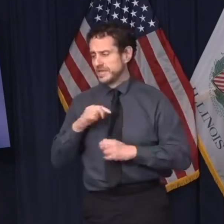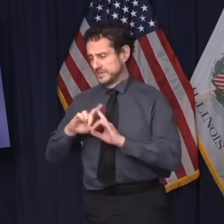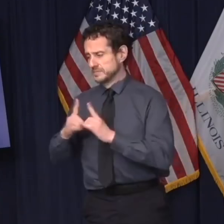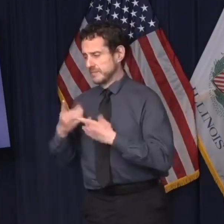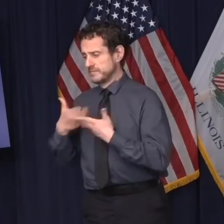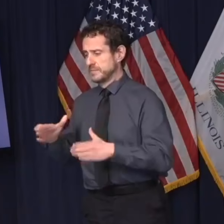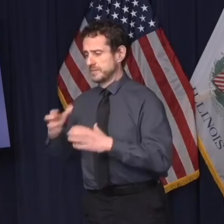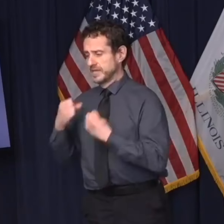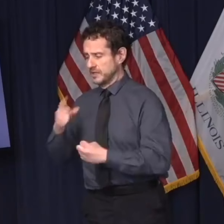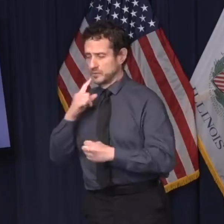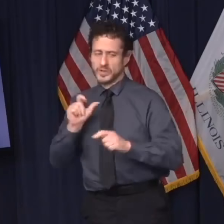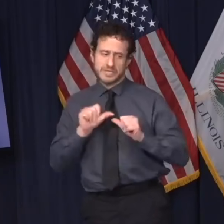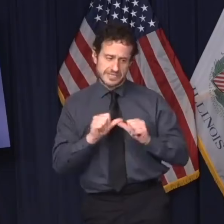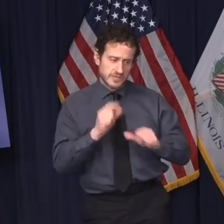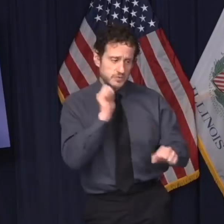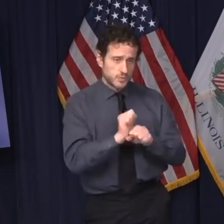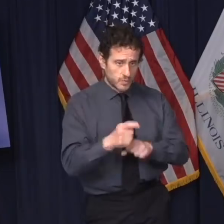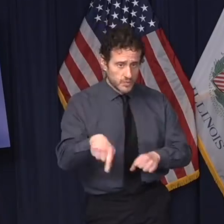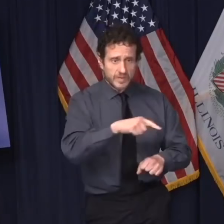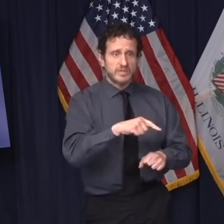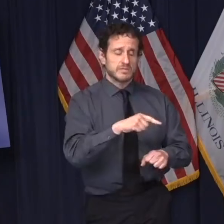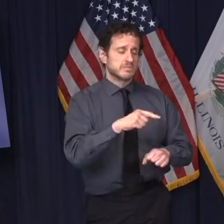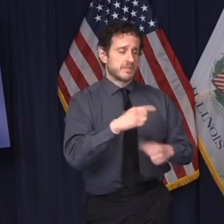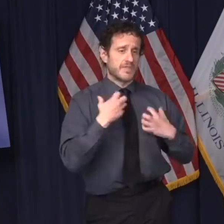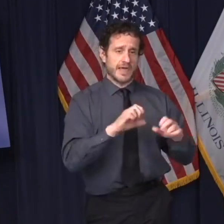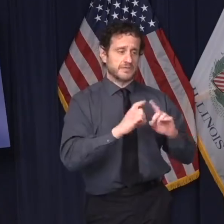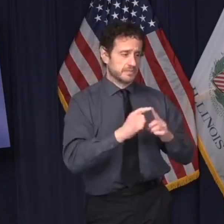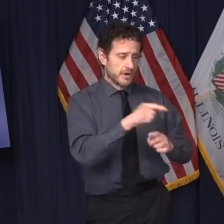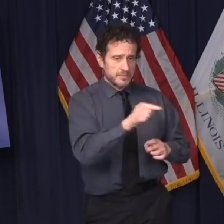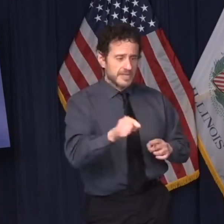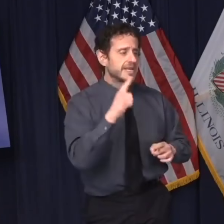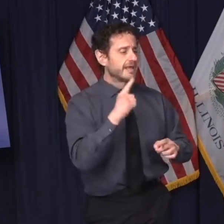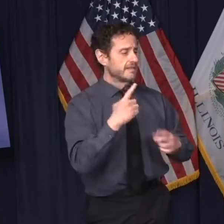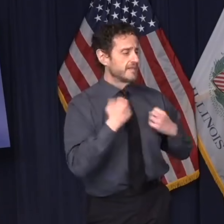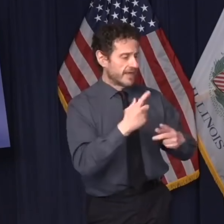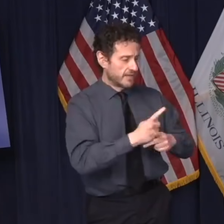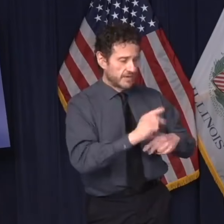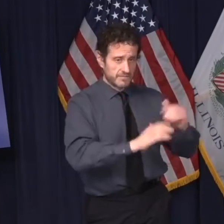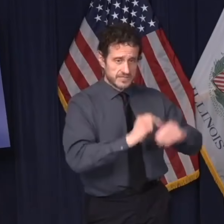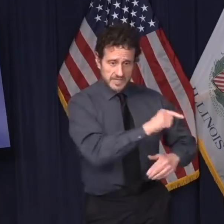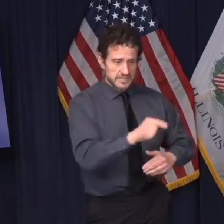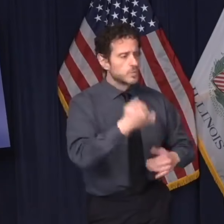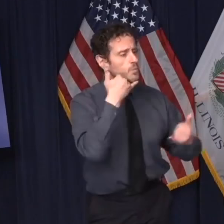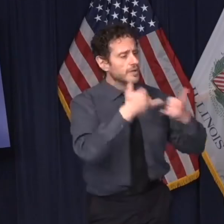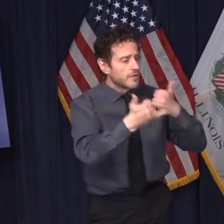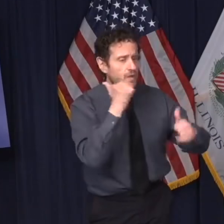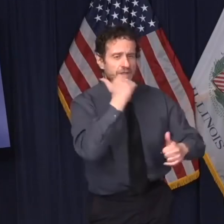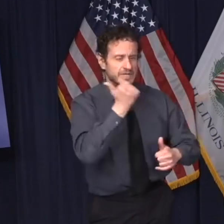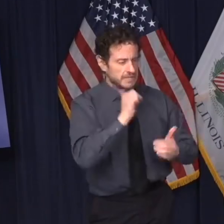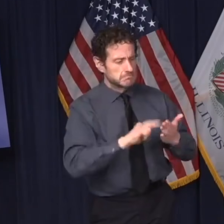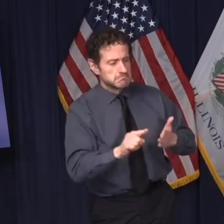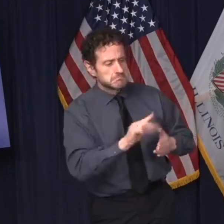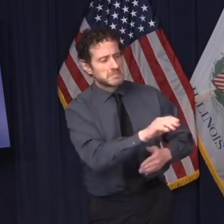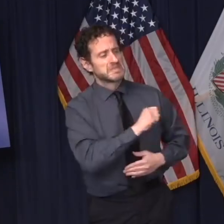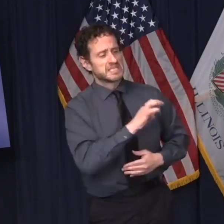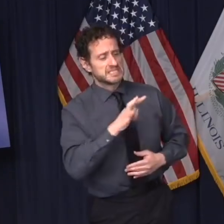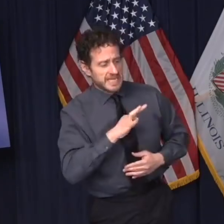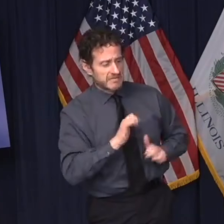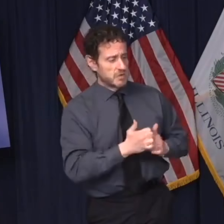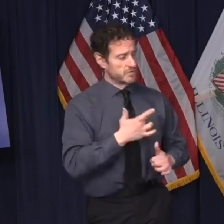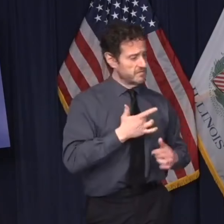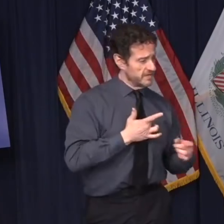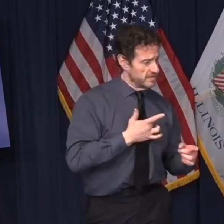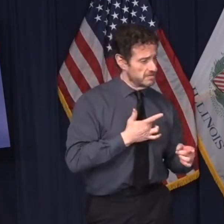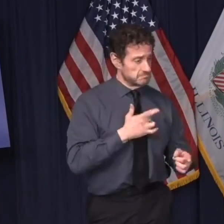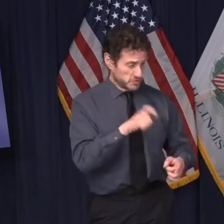state, calling almost 200 facilities every day to check in on the staff and ask for the assistance that